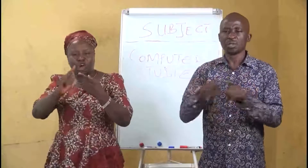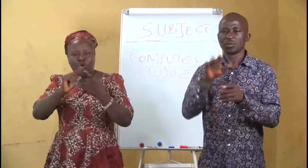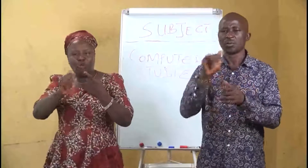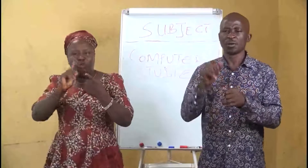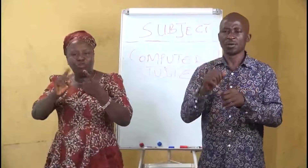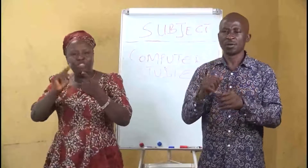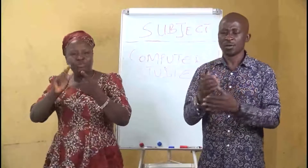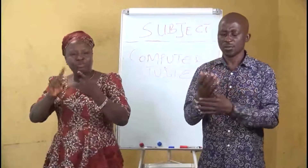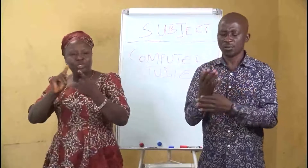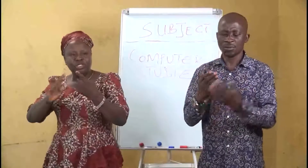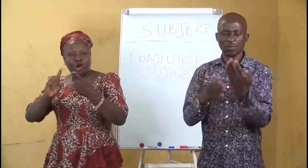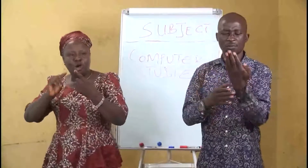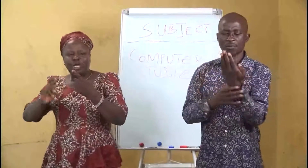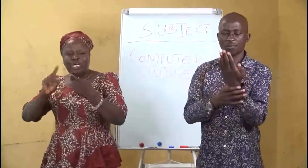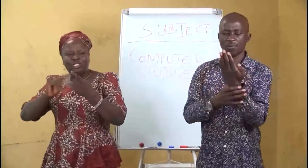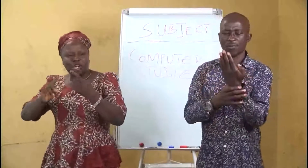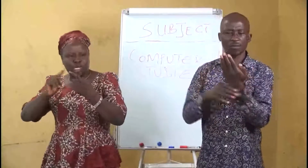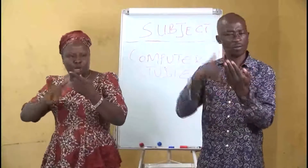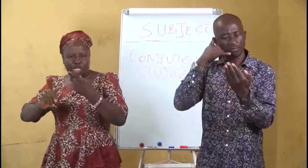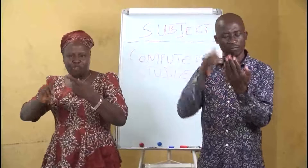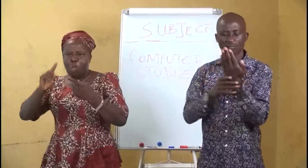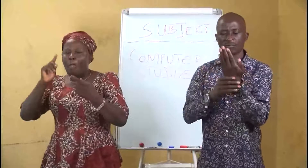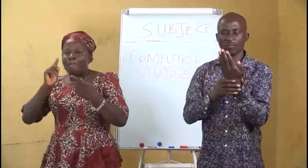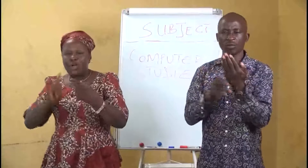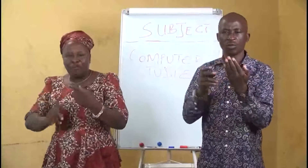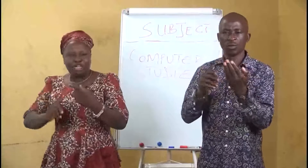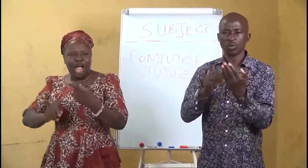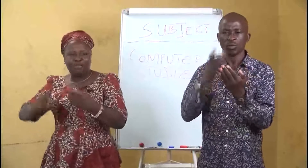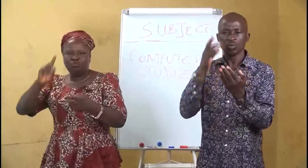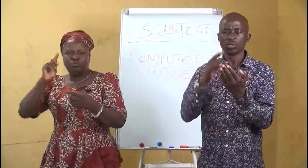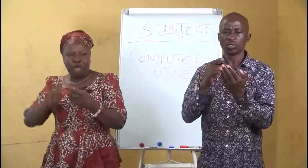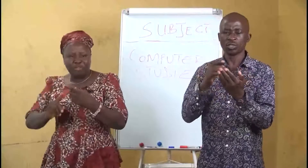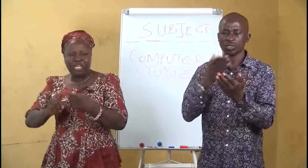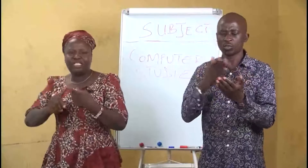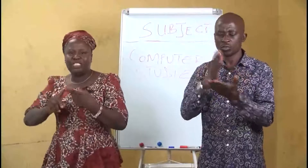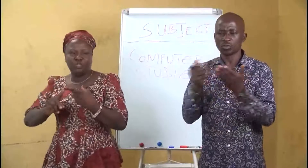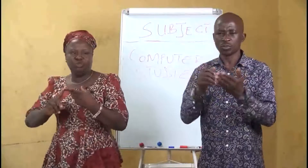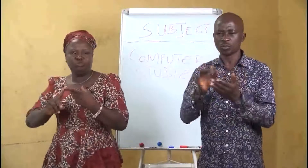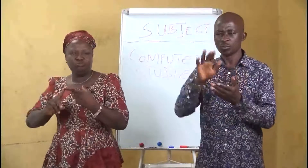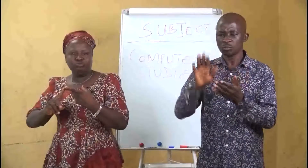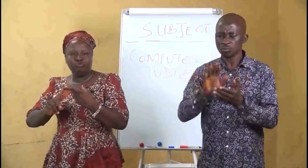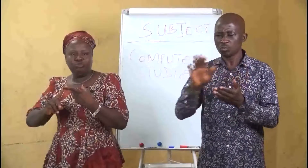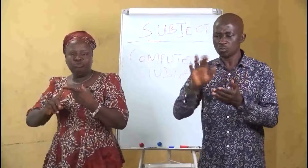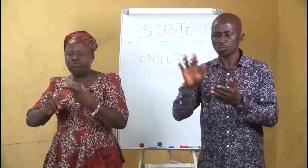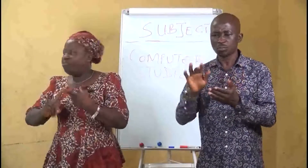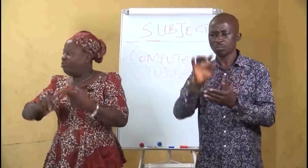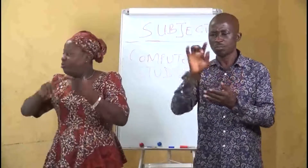seeing cursor moving. So he's talking about graphical representation.